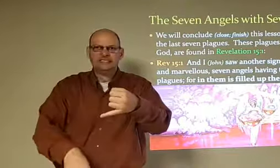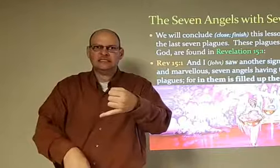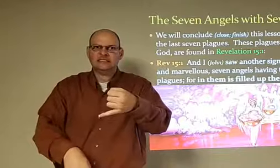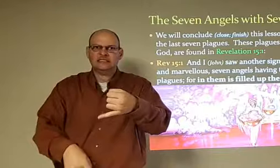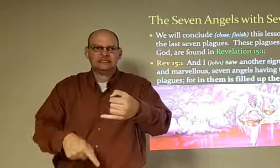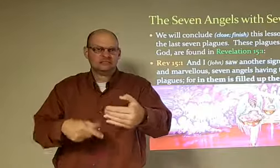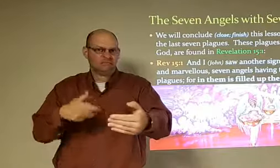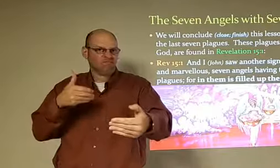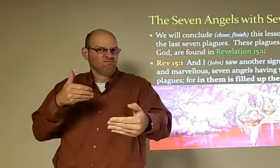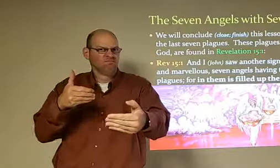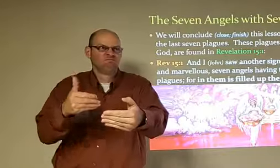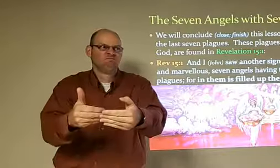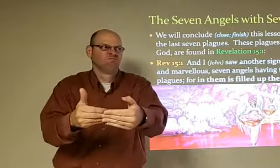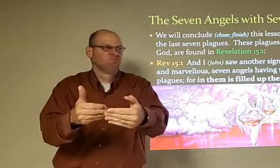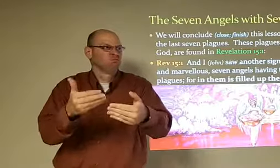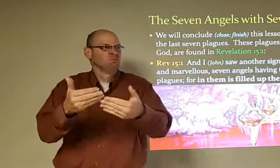and they're ready to be poured out.